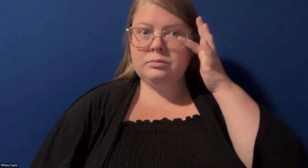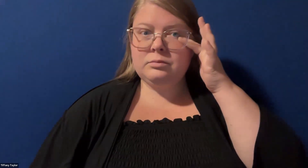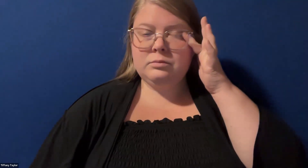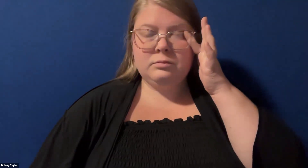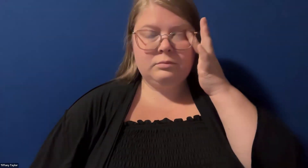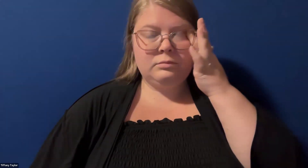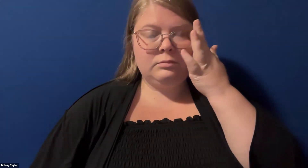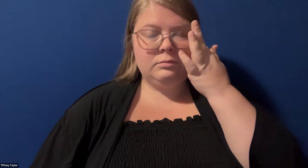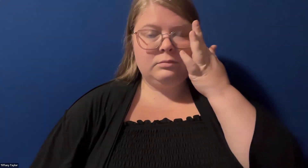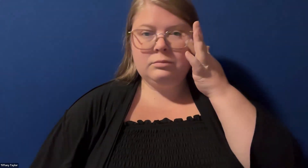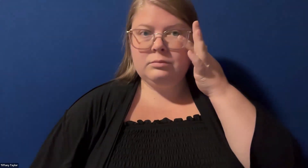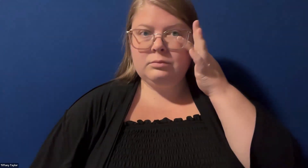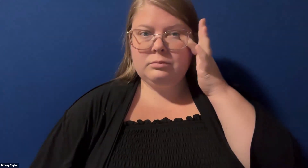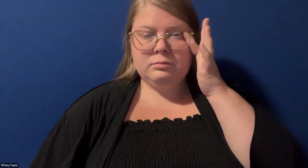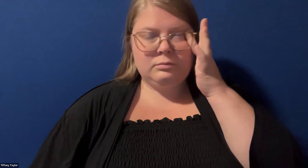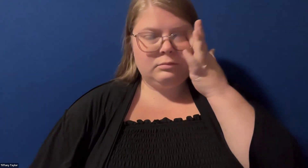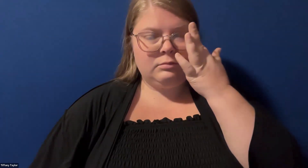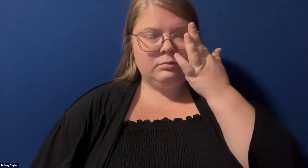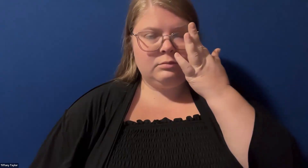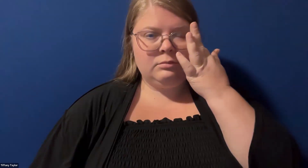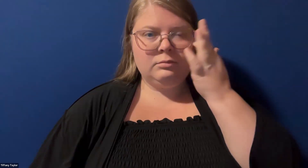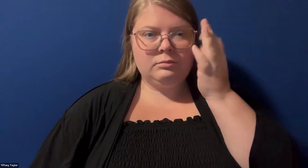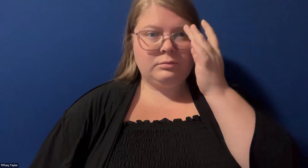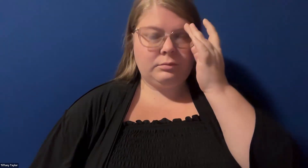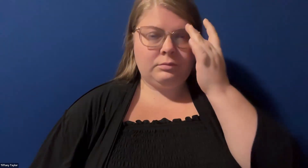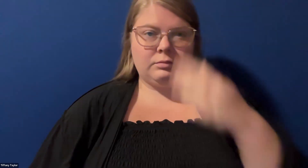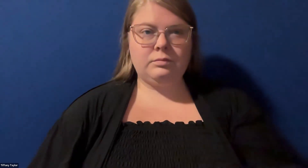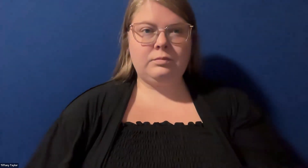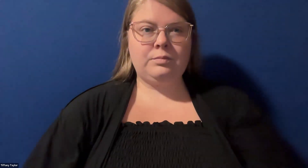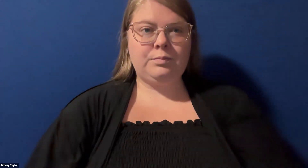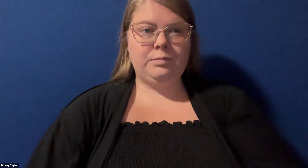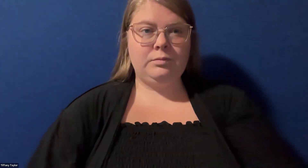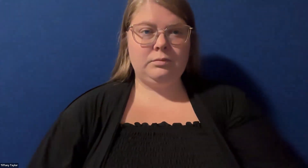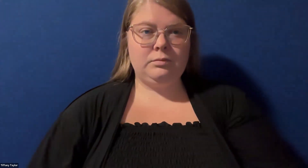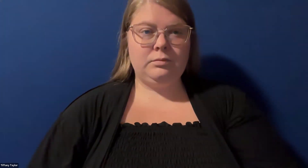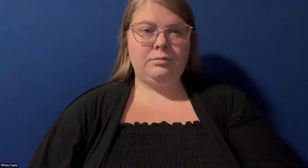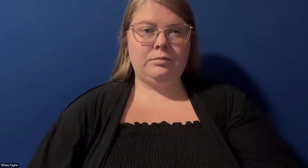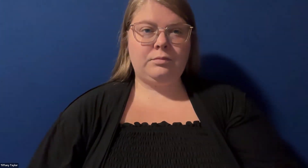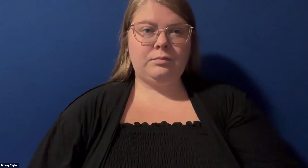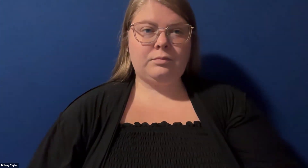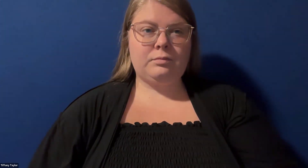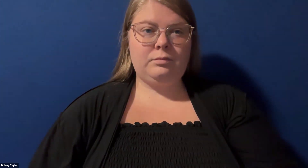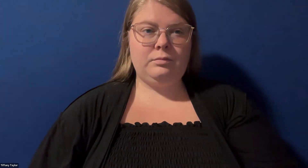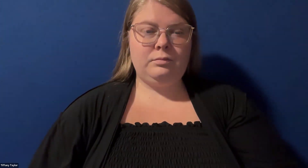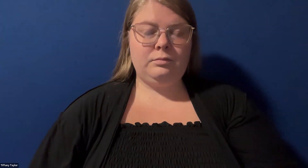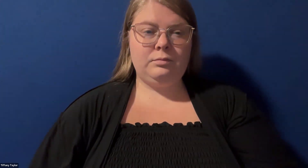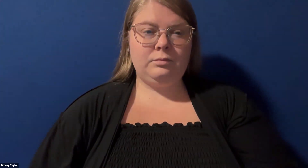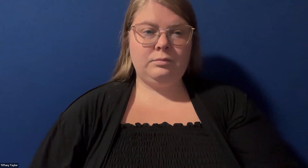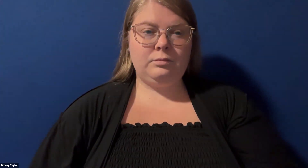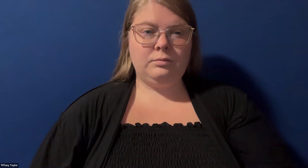view.js. Yeah, so at last of this page, which is